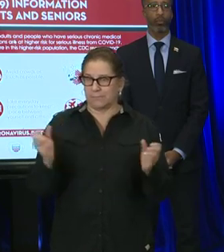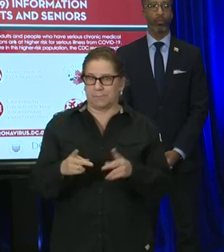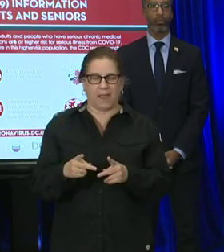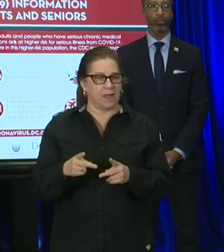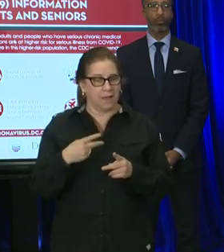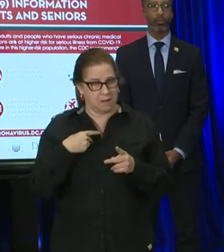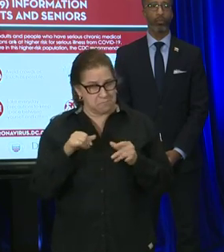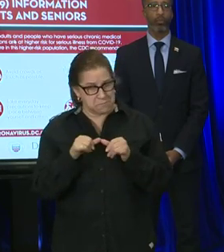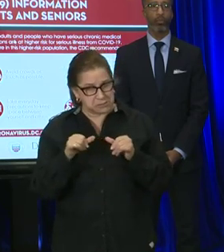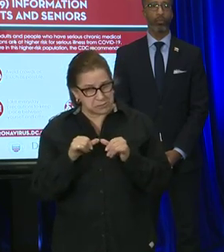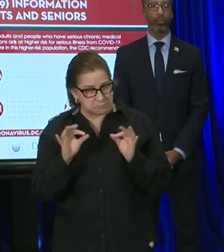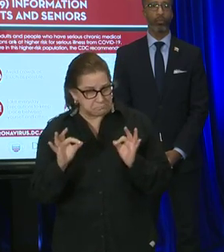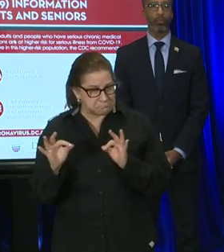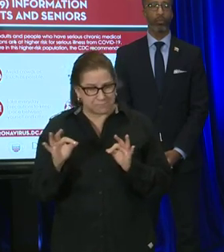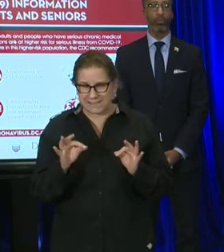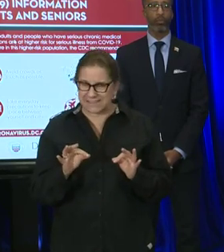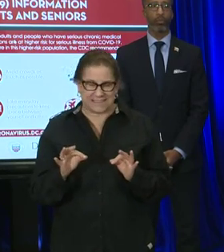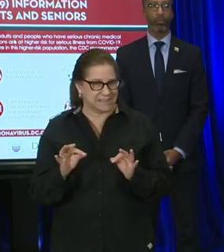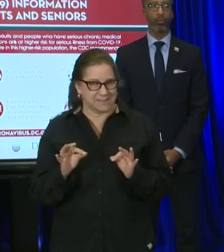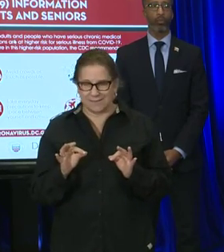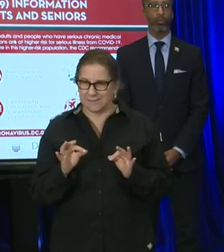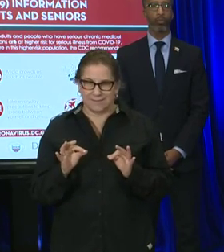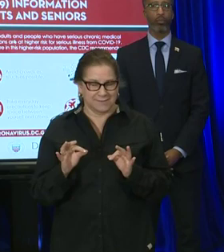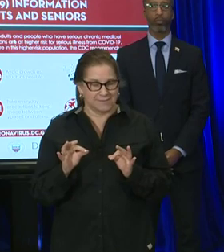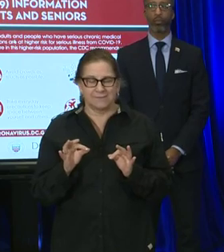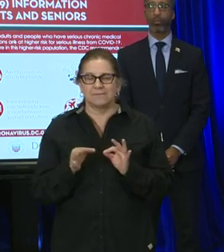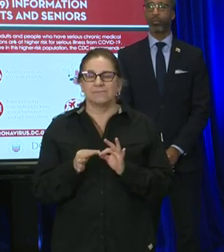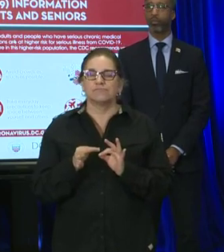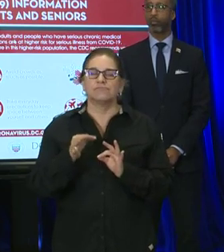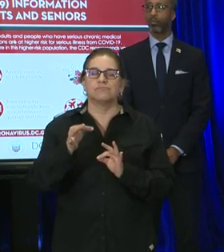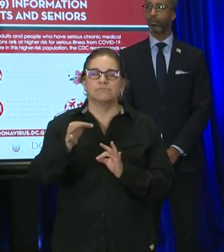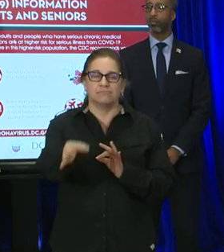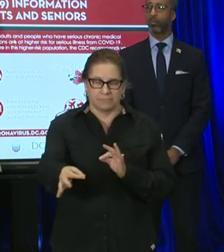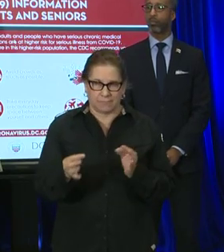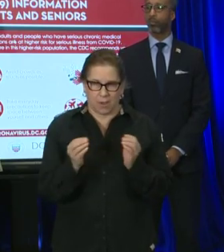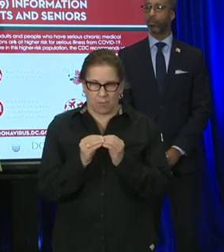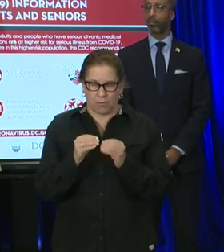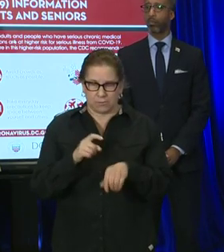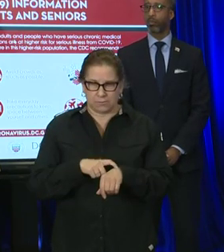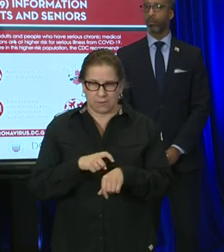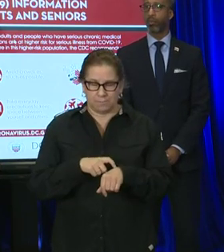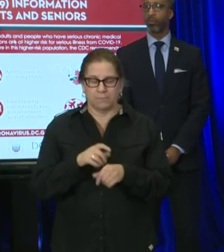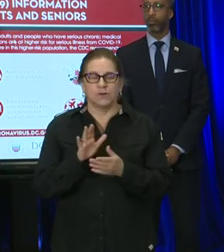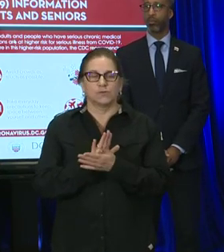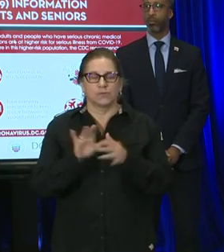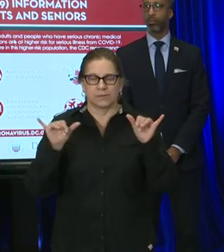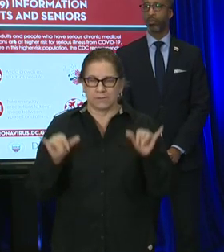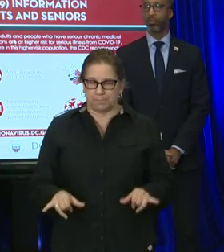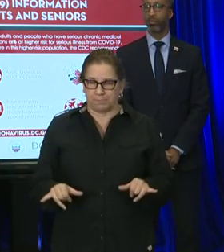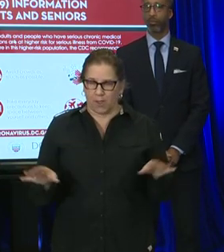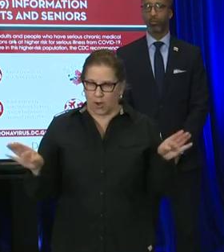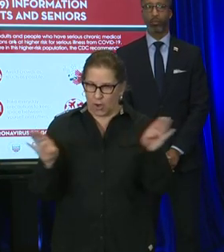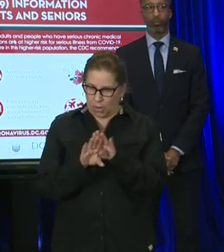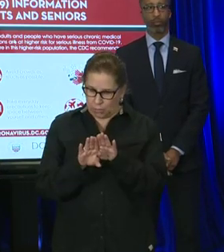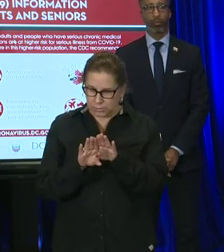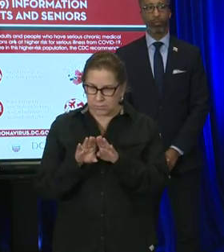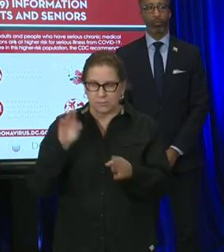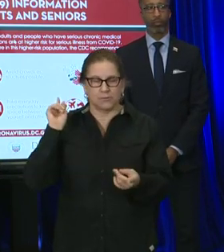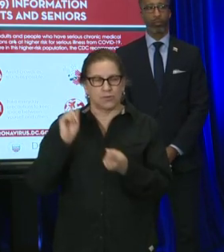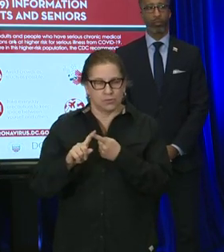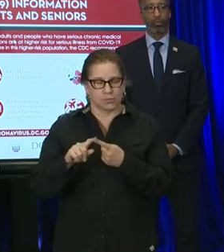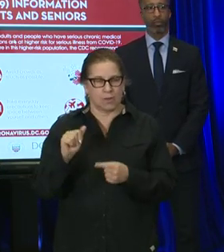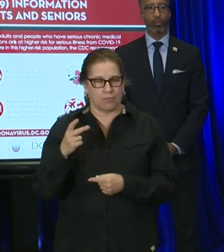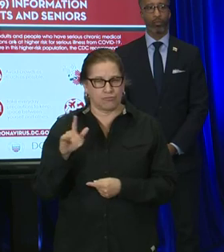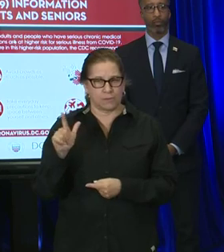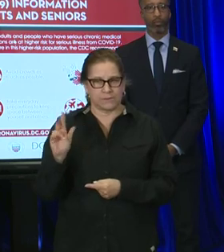So we will extend that period of distance learning until the 27th. Yes. Do you know the test results of the inmate who